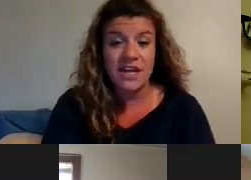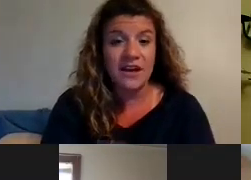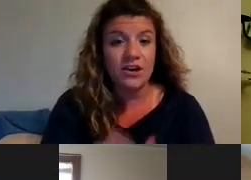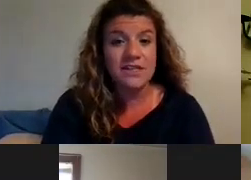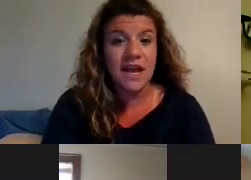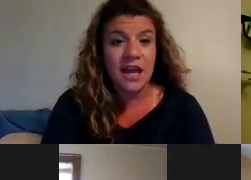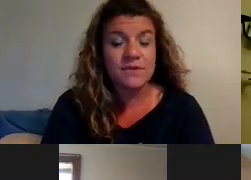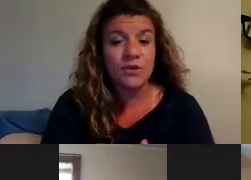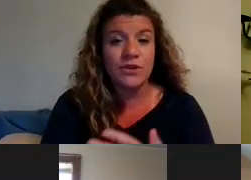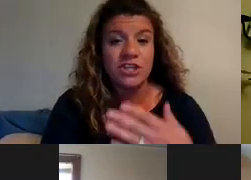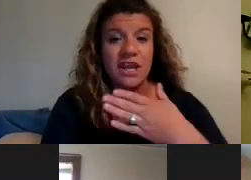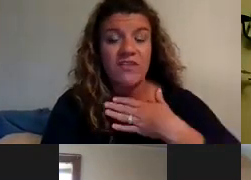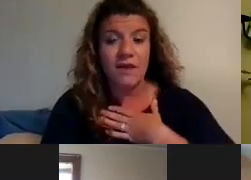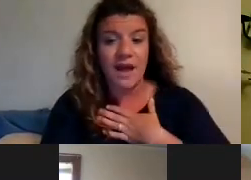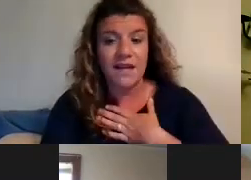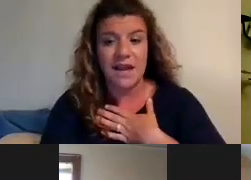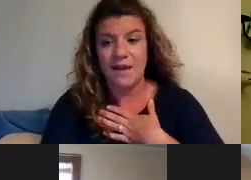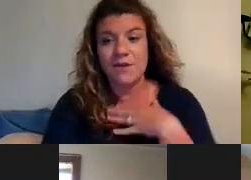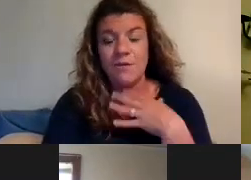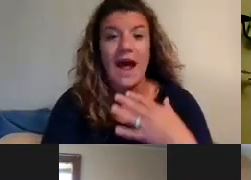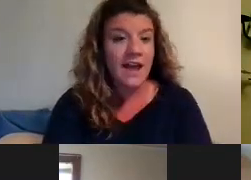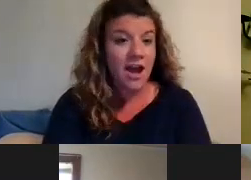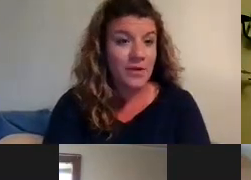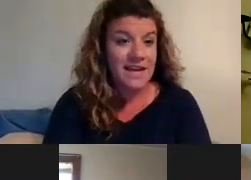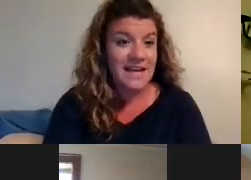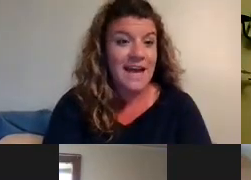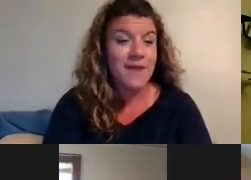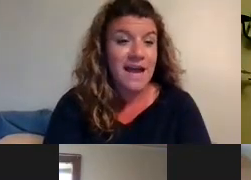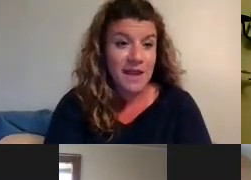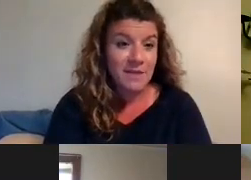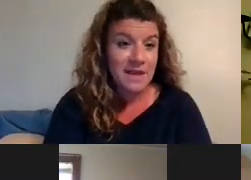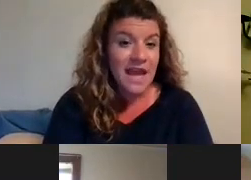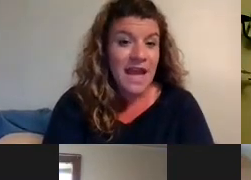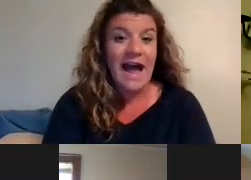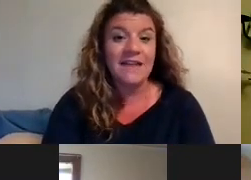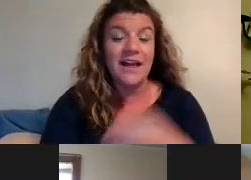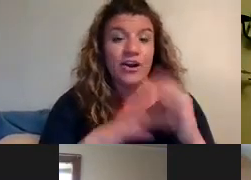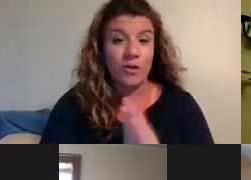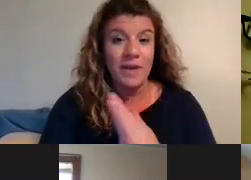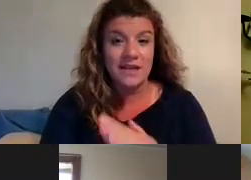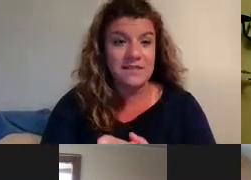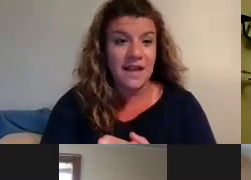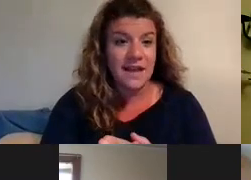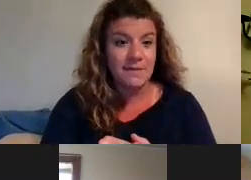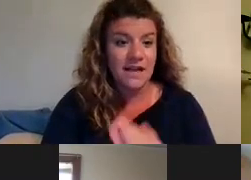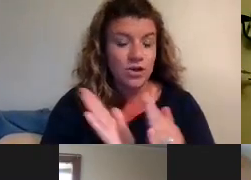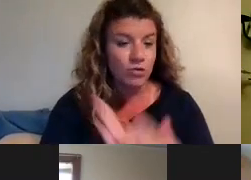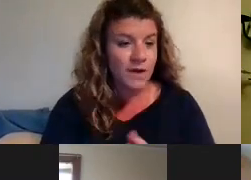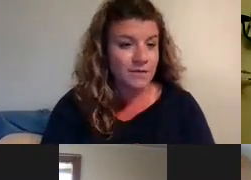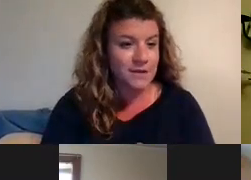had her sign name. So when she gave me my sign name, so when I got pregnant and had my baby, I let her pick his sign name. I told her what I was going to